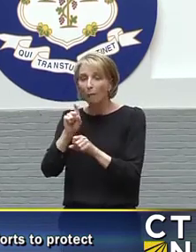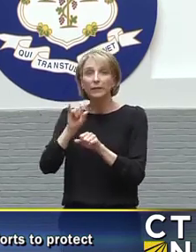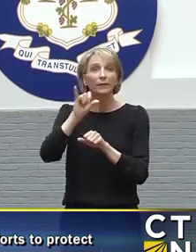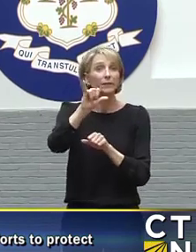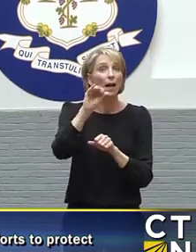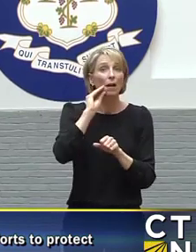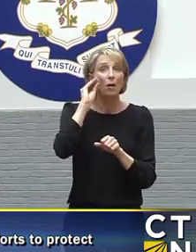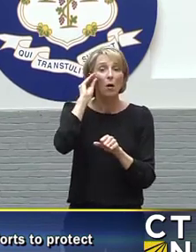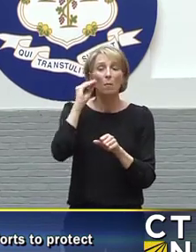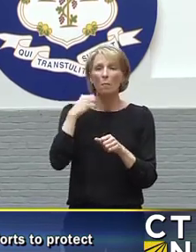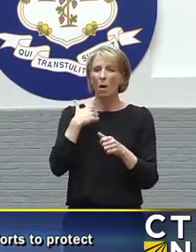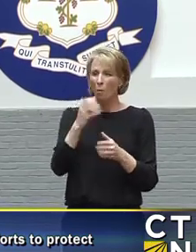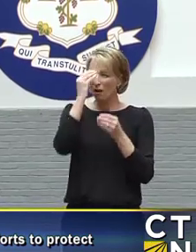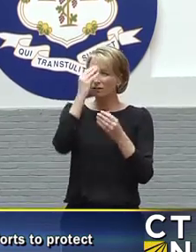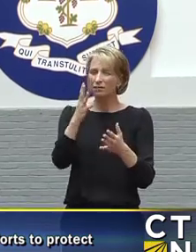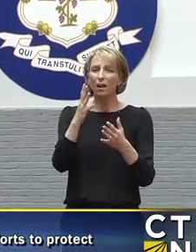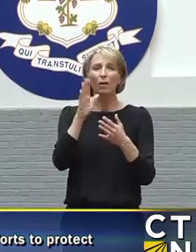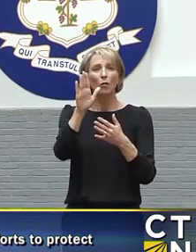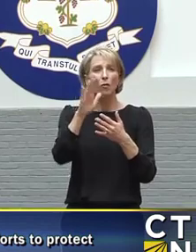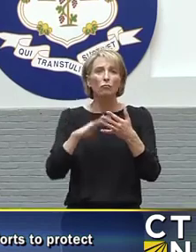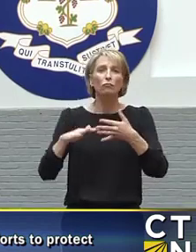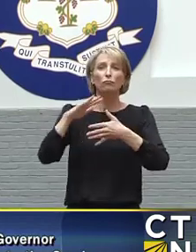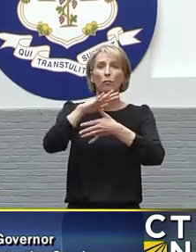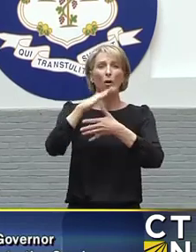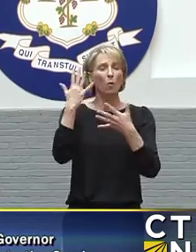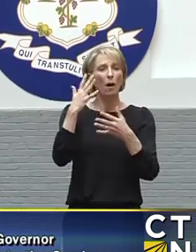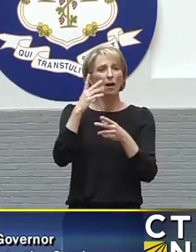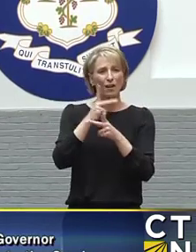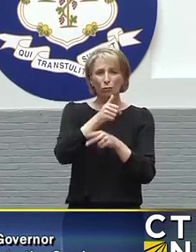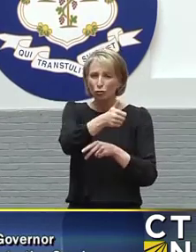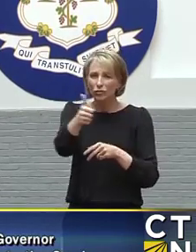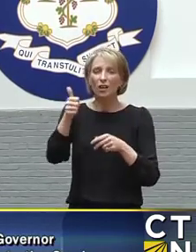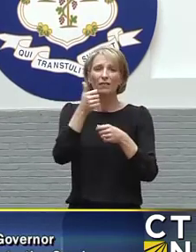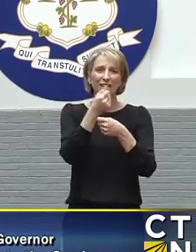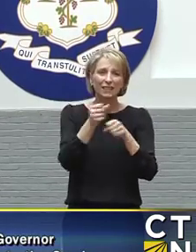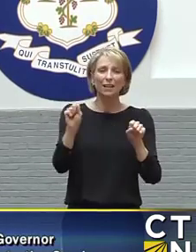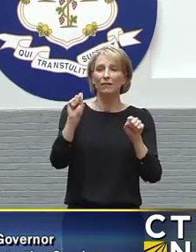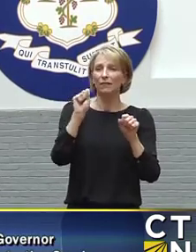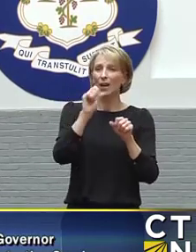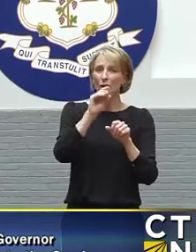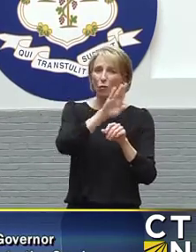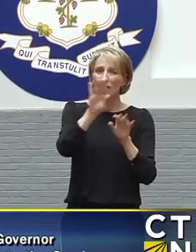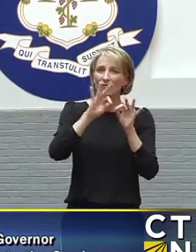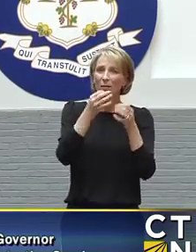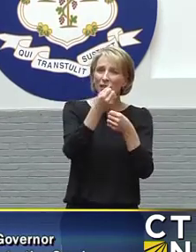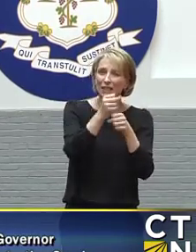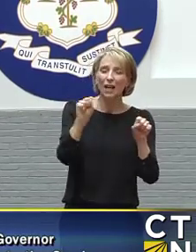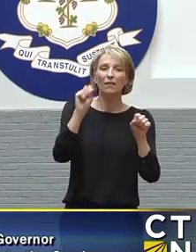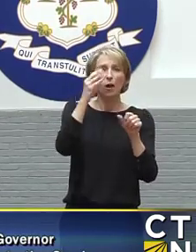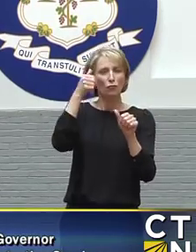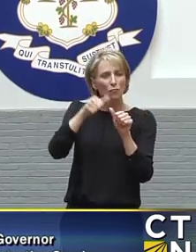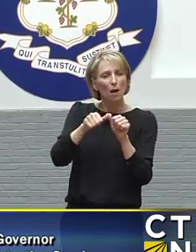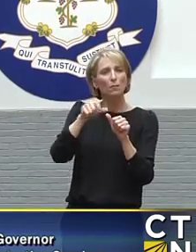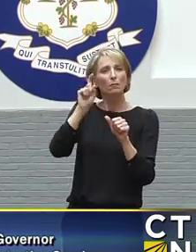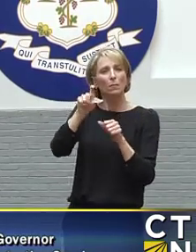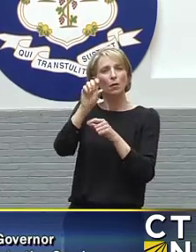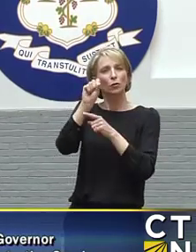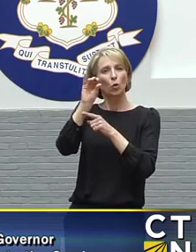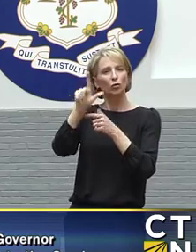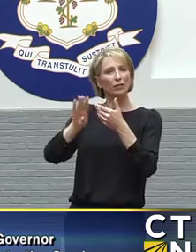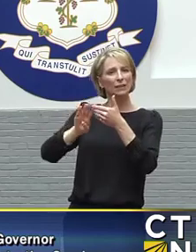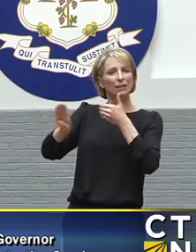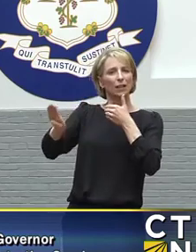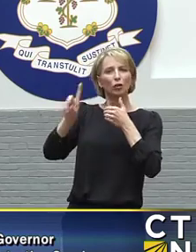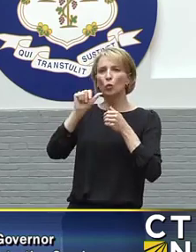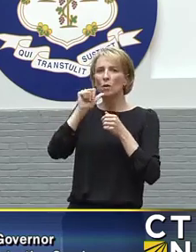Your number one priority is to keep yourself and your family safe and try to maintain all that social distancing. But there are ways that you can still be helpful to